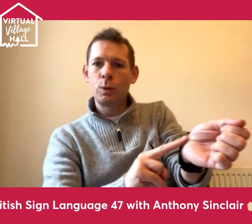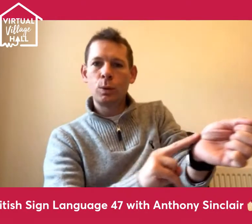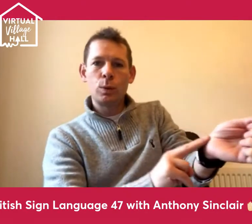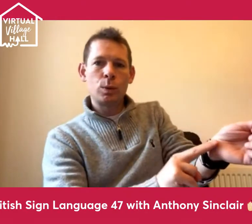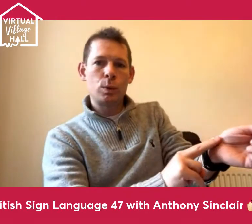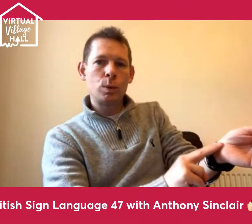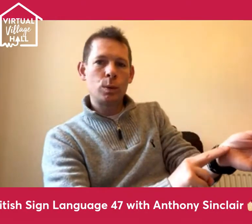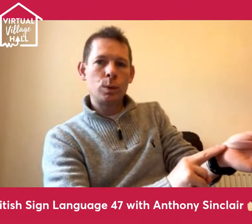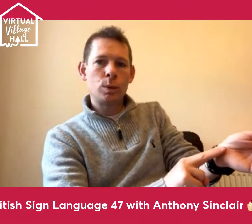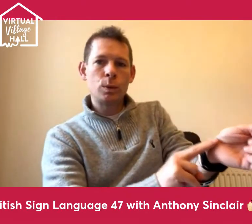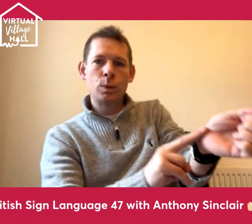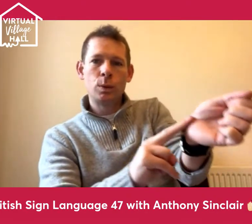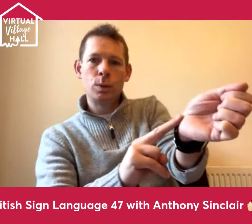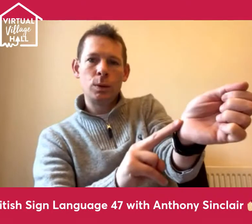Blue.